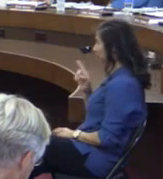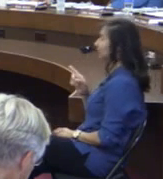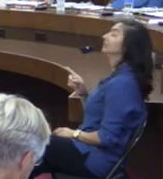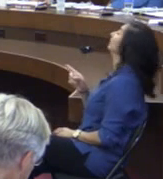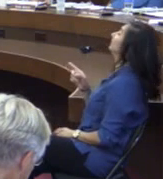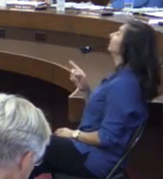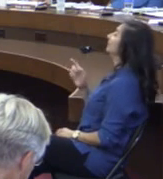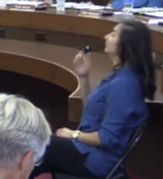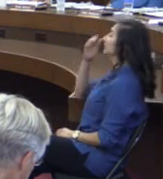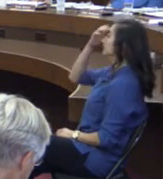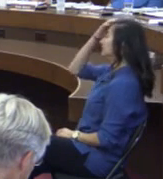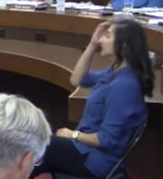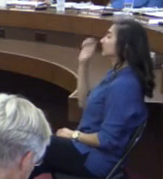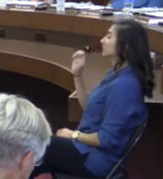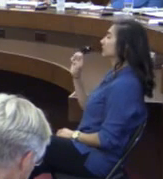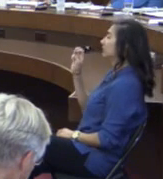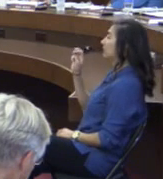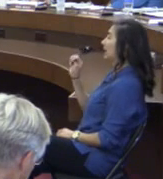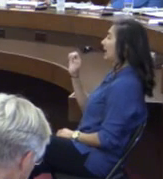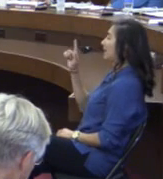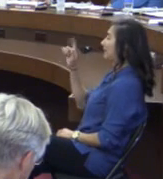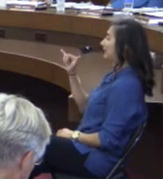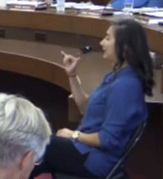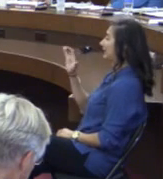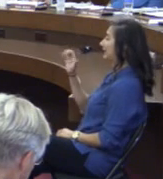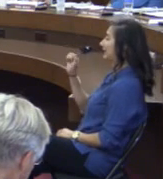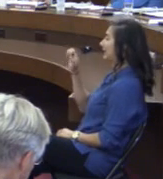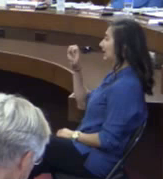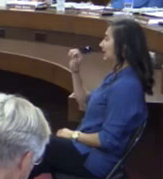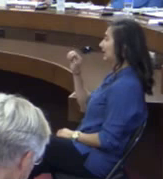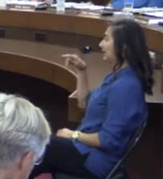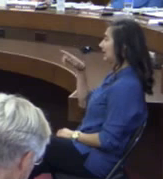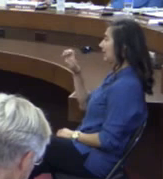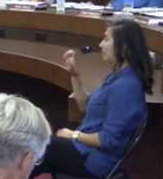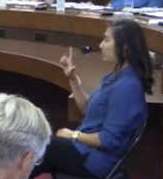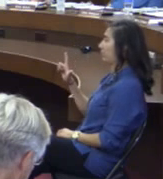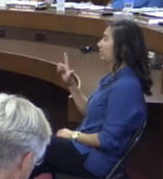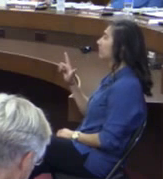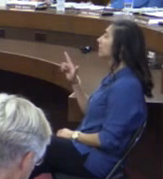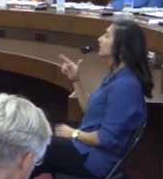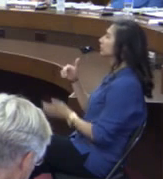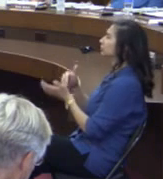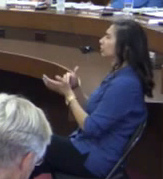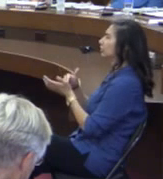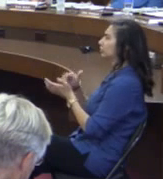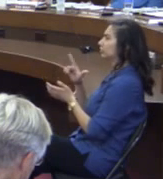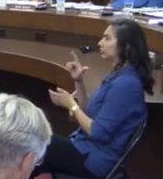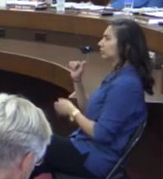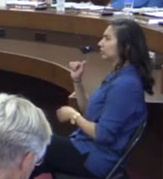Next up, we have Emily Campbell, and as Jennifer, Dr. Lacerna mentioned,